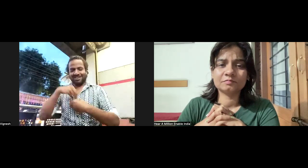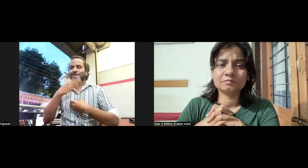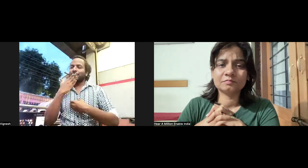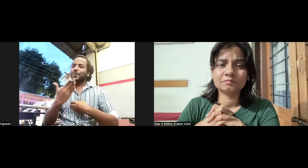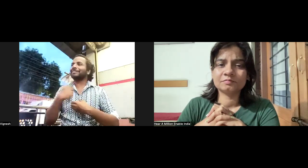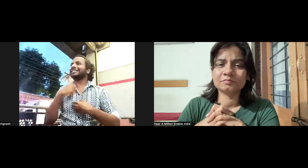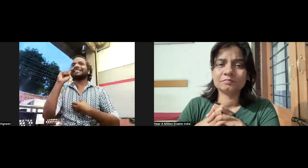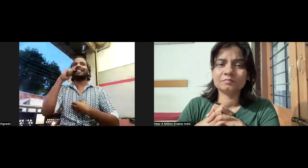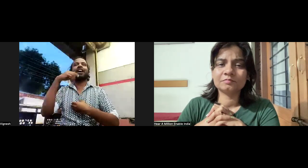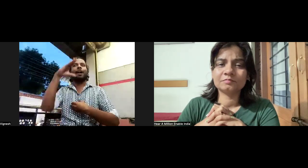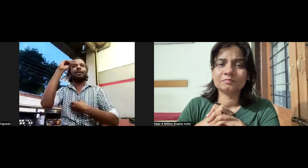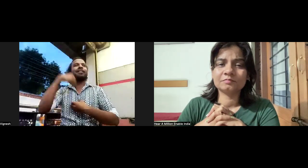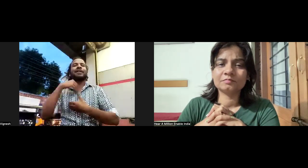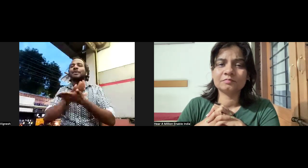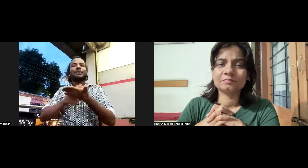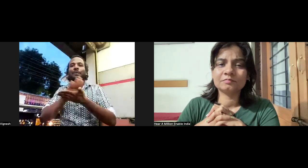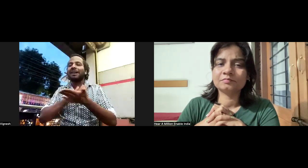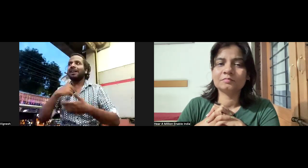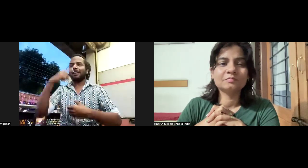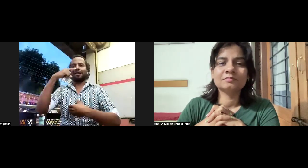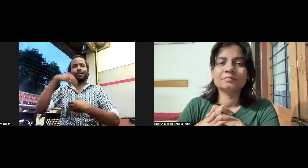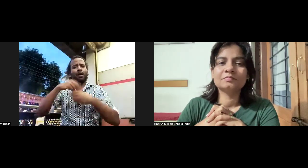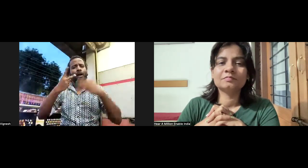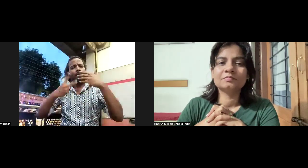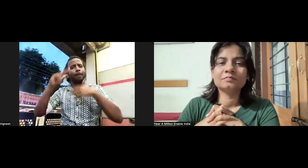then encouraged me to